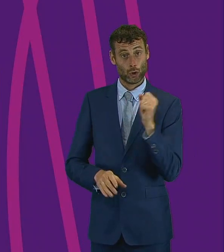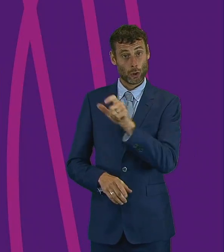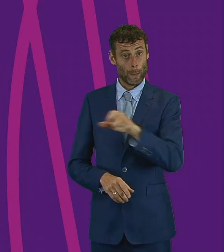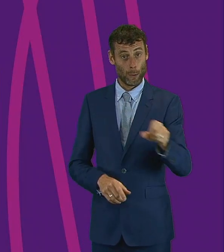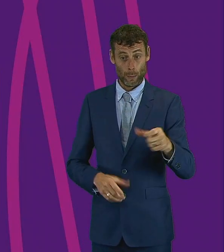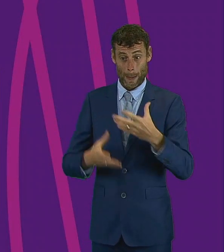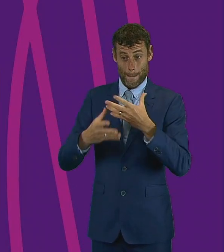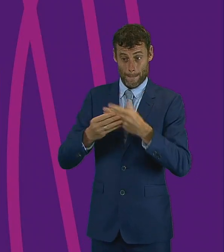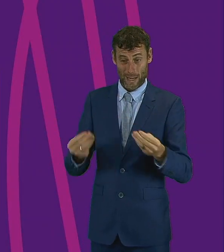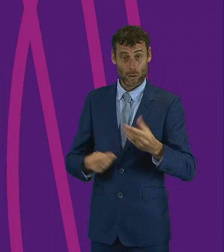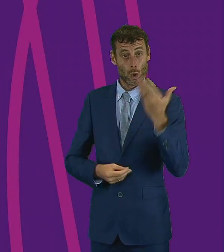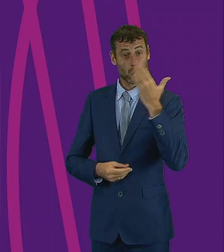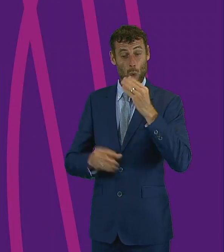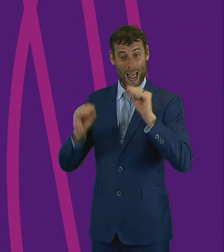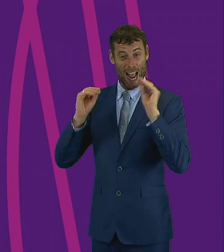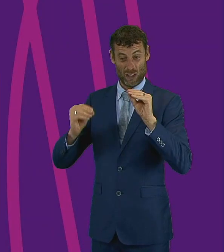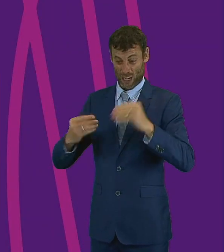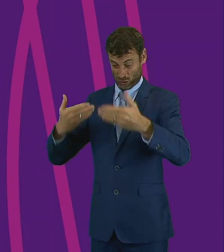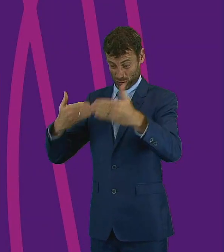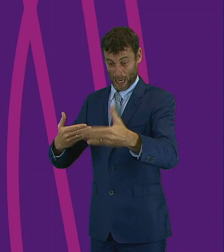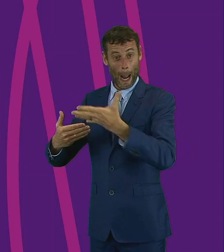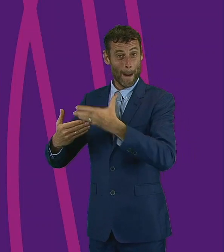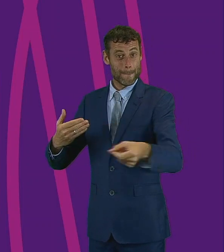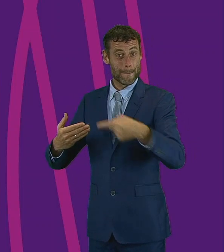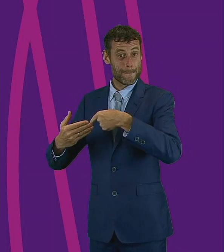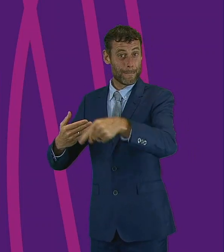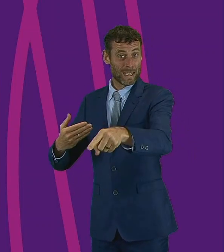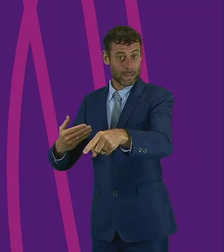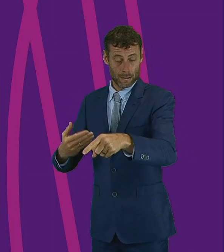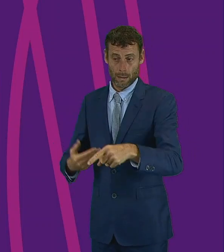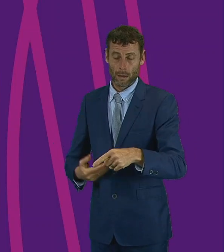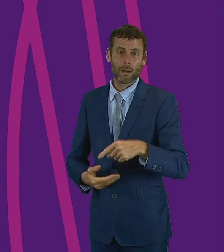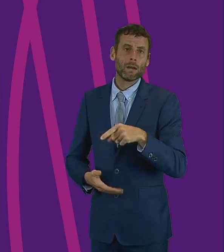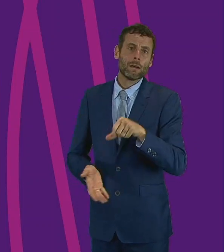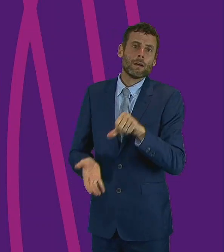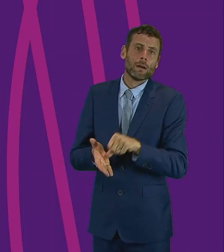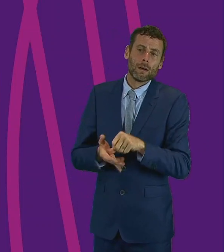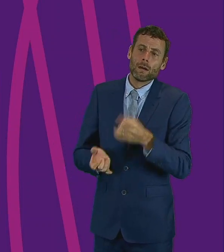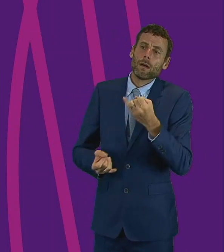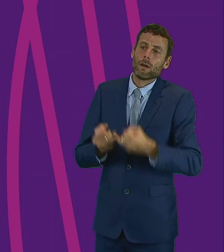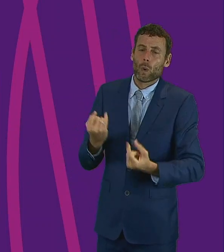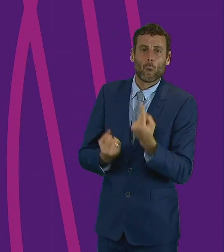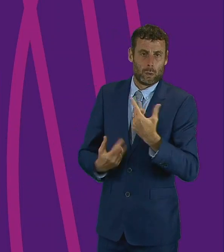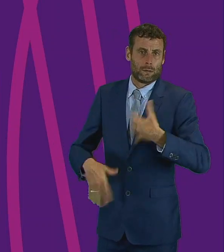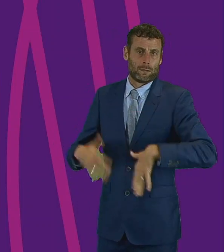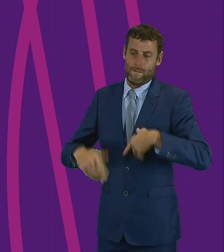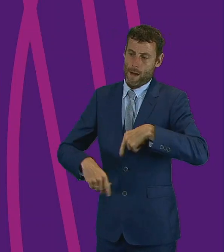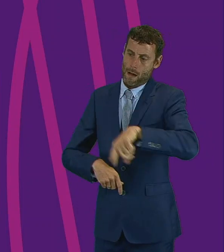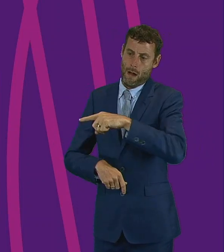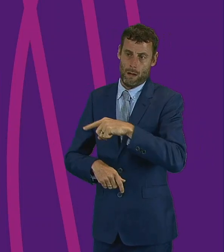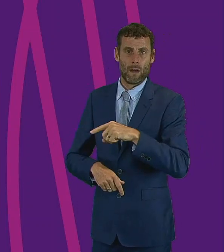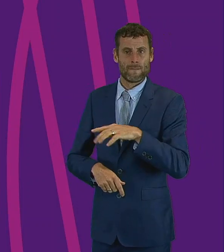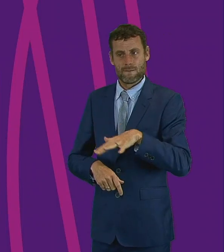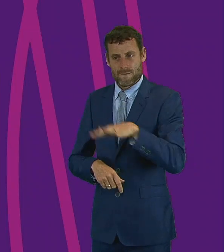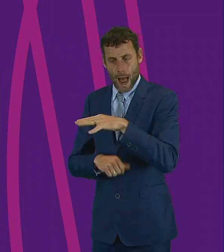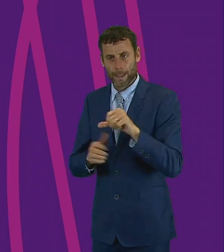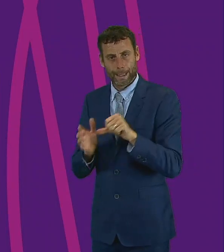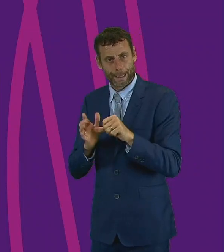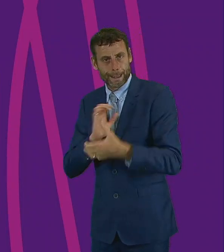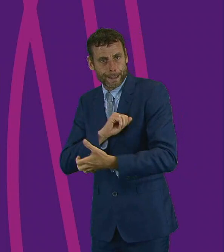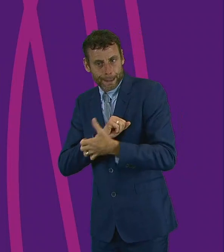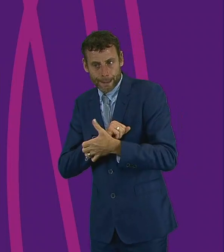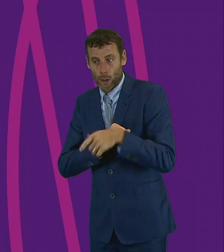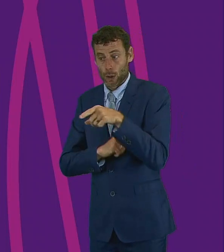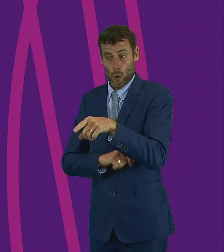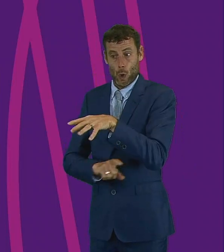term of classroom teaching. We know that loss of time will have fallen hardest on pupils from the most disadvantaged backgrounds, the very pupils whose communities have